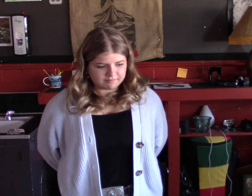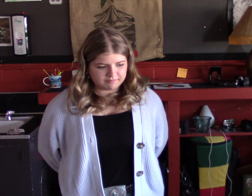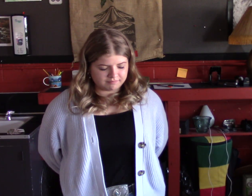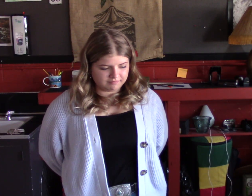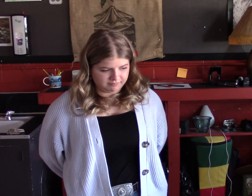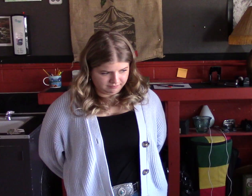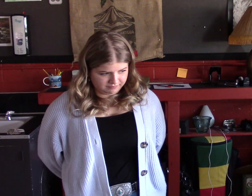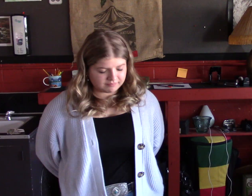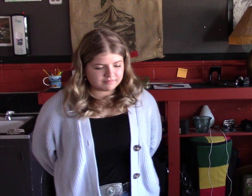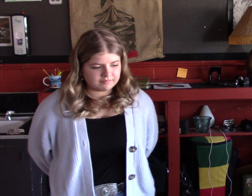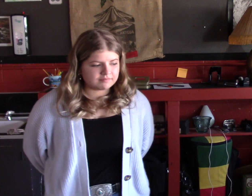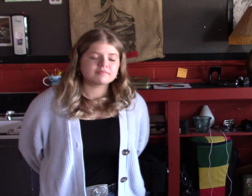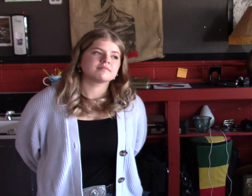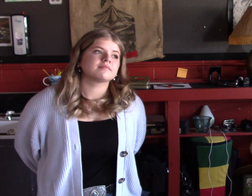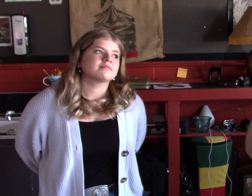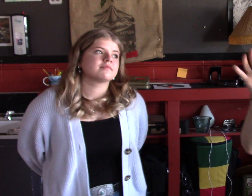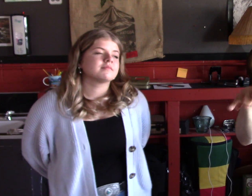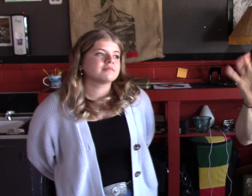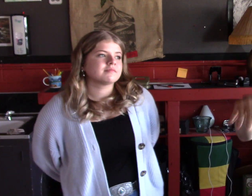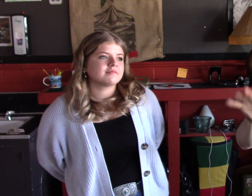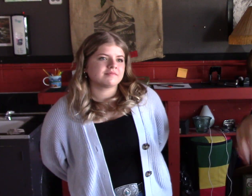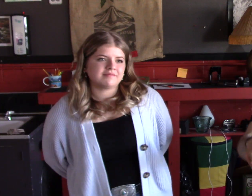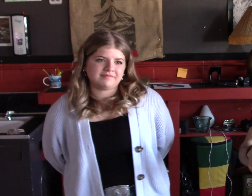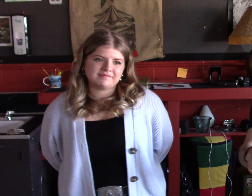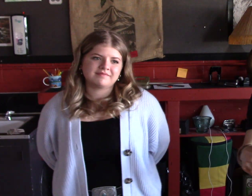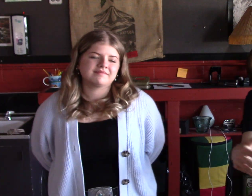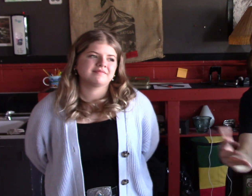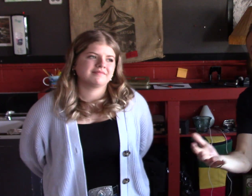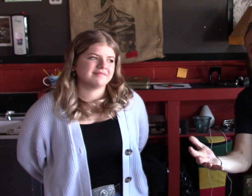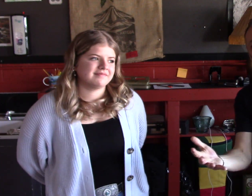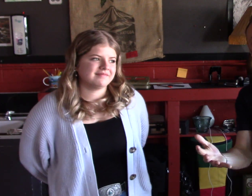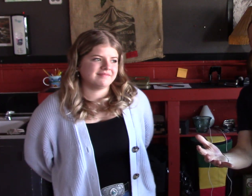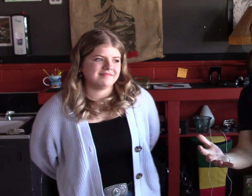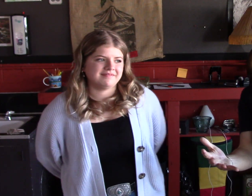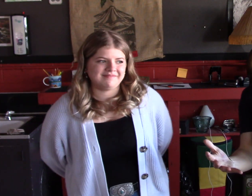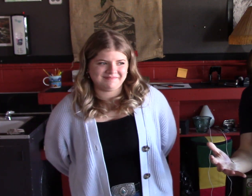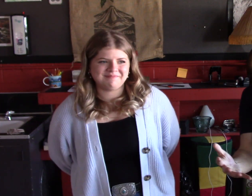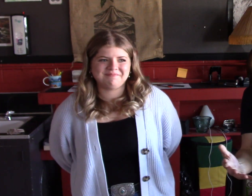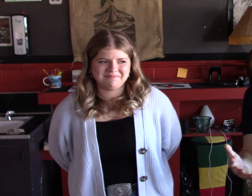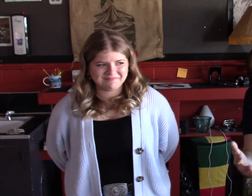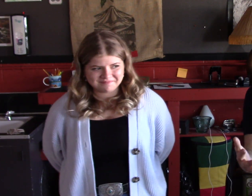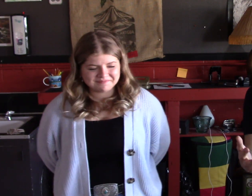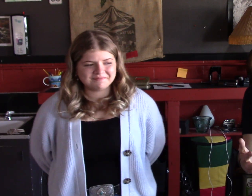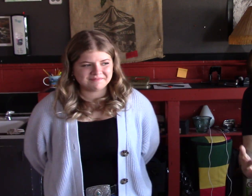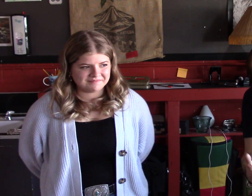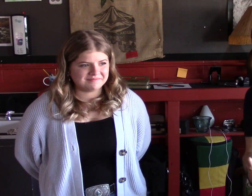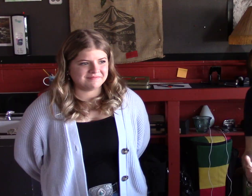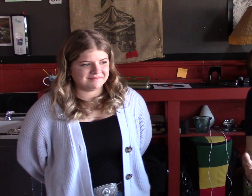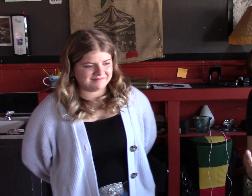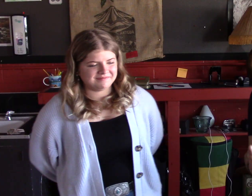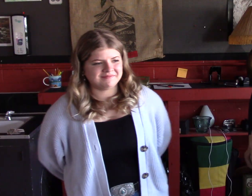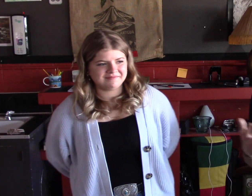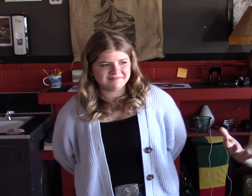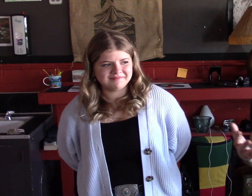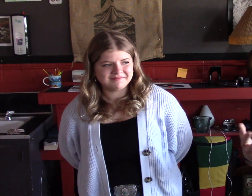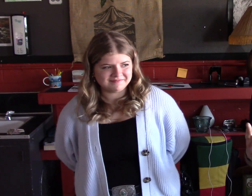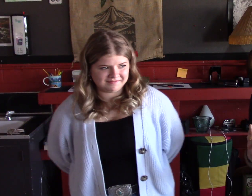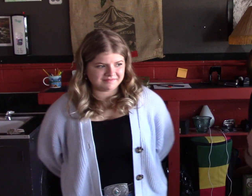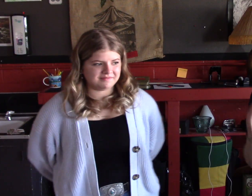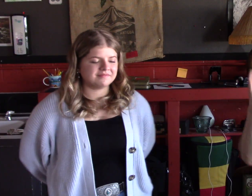8 months. And I picked up the wave, and I use it with a lot of my ADHD kids, even my autistic students who